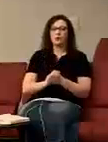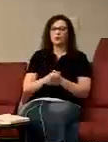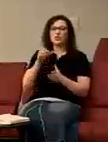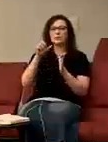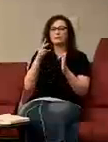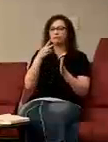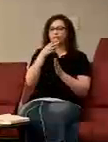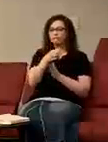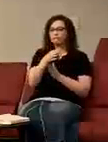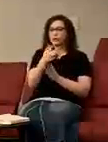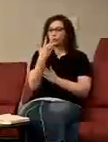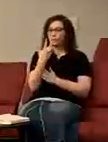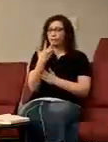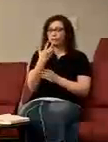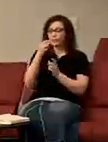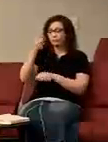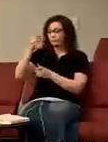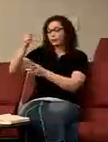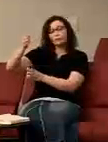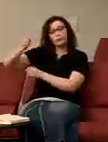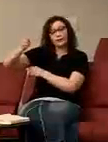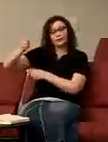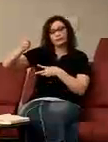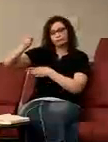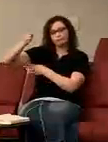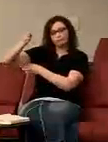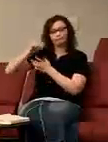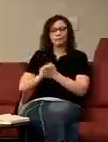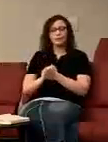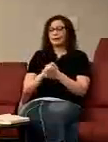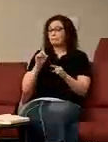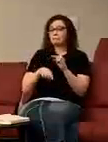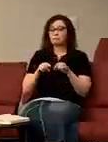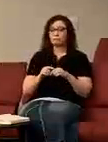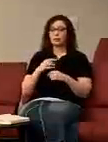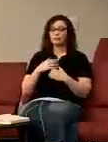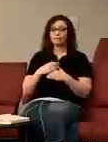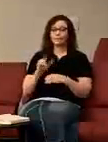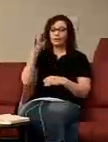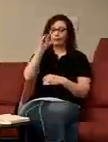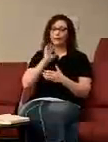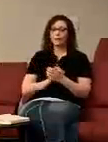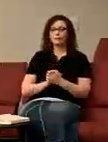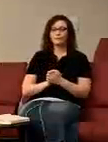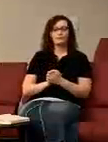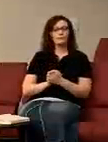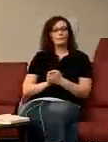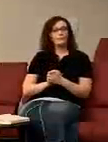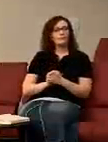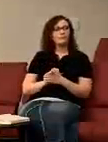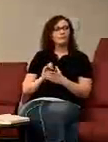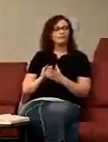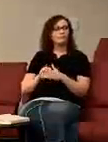fly. Just three feathers, and they can't fly. If that's how precise this thing has to